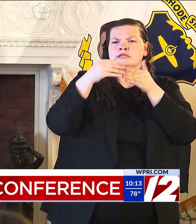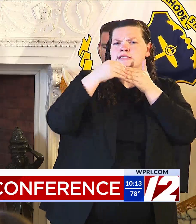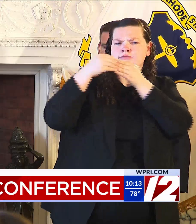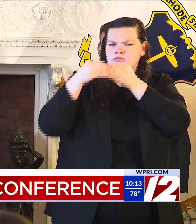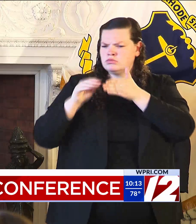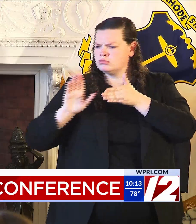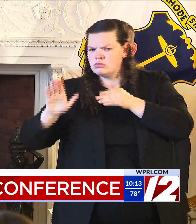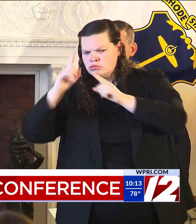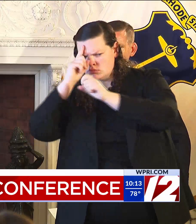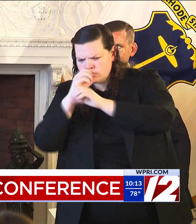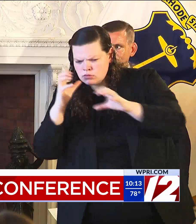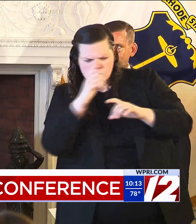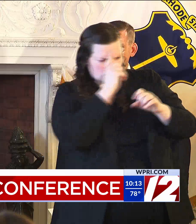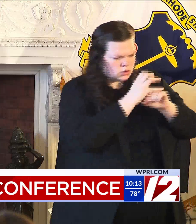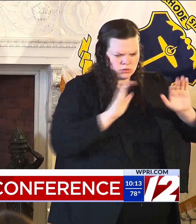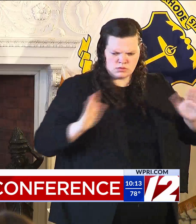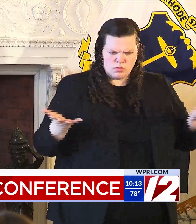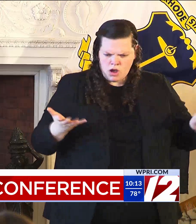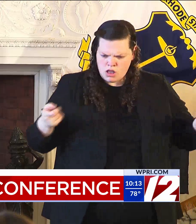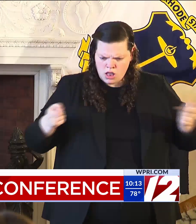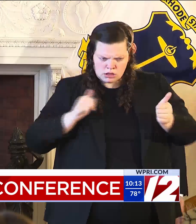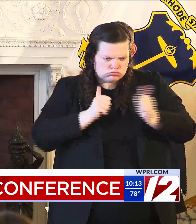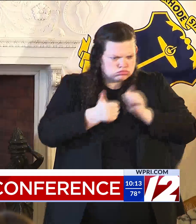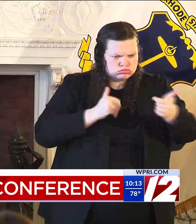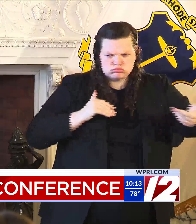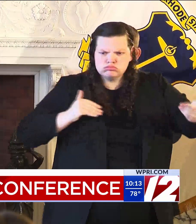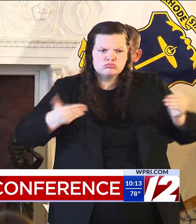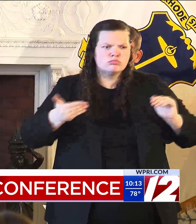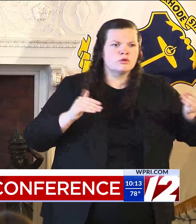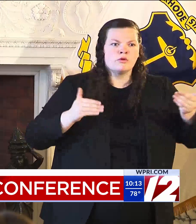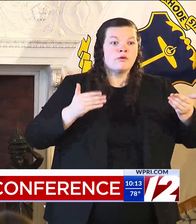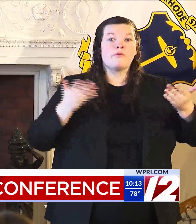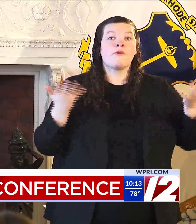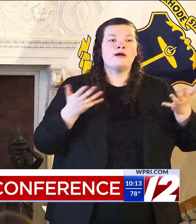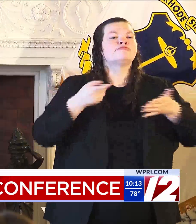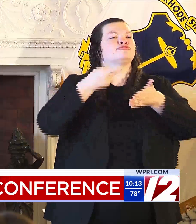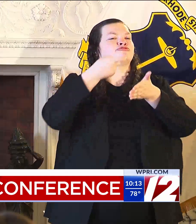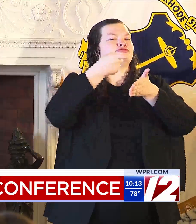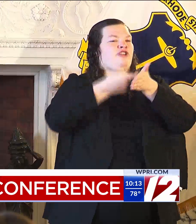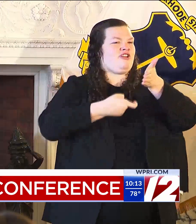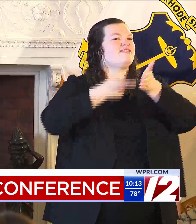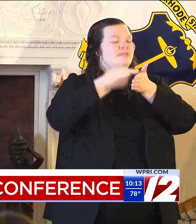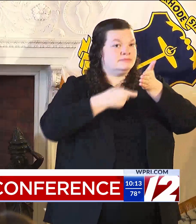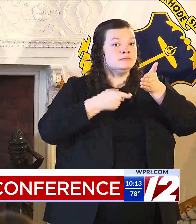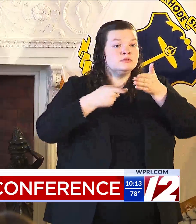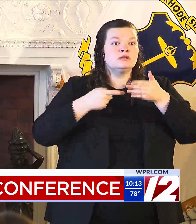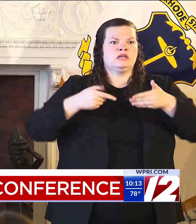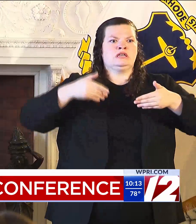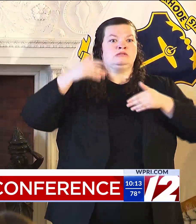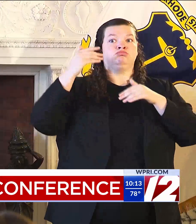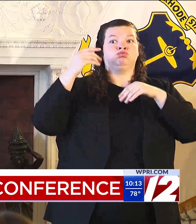we kept the cost down and the timeline tight.